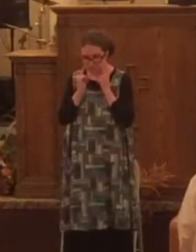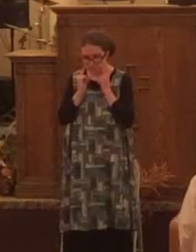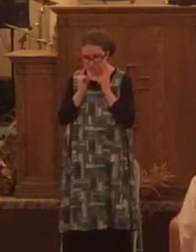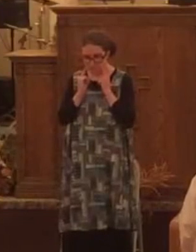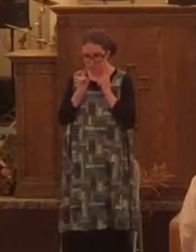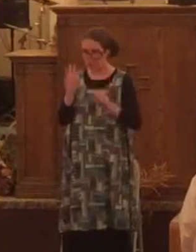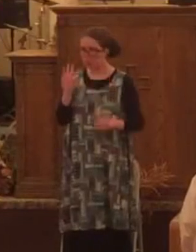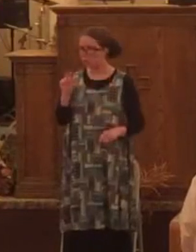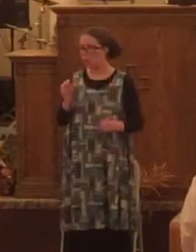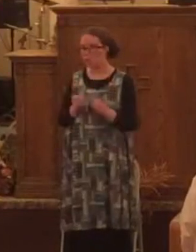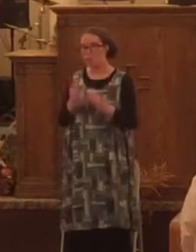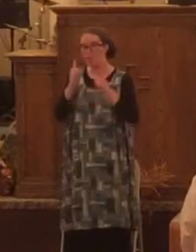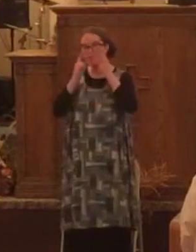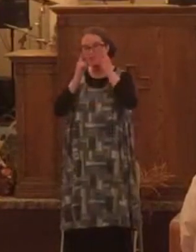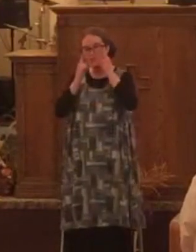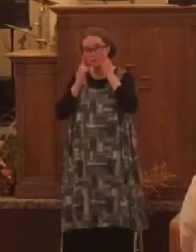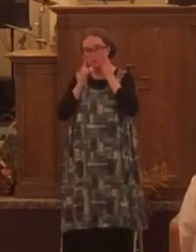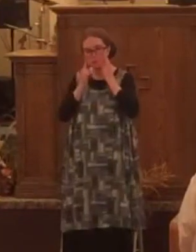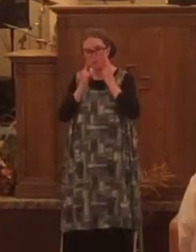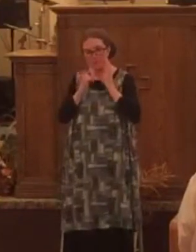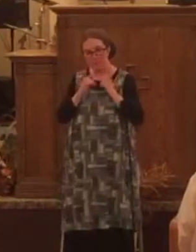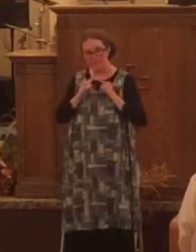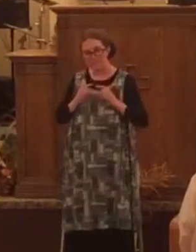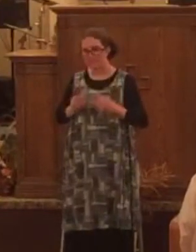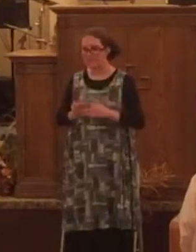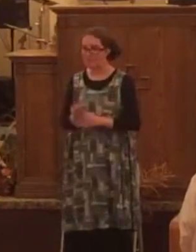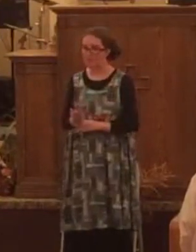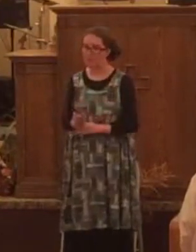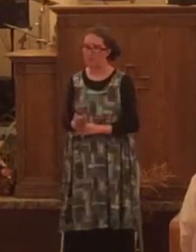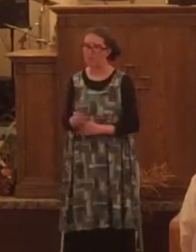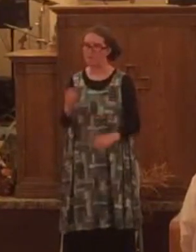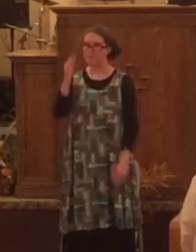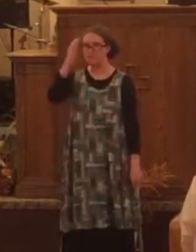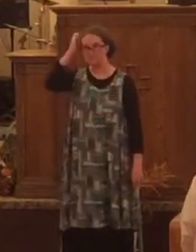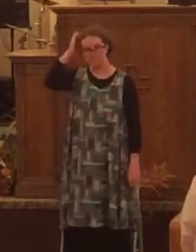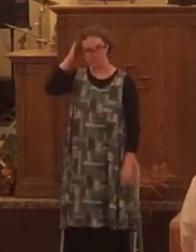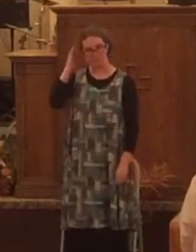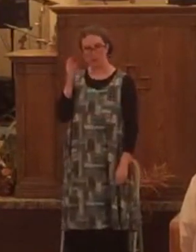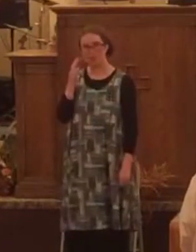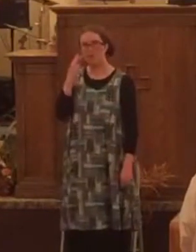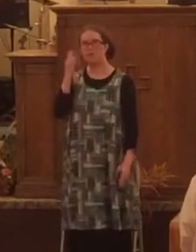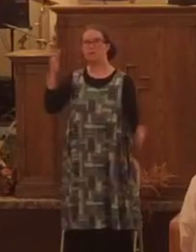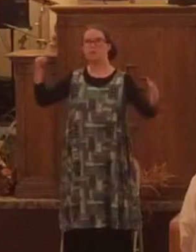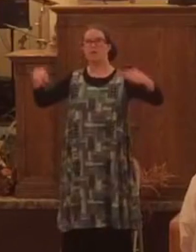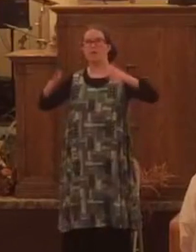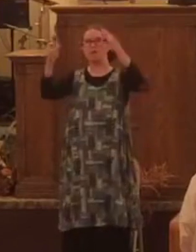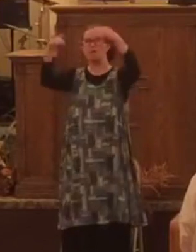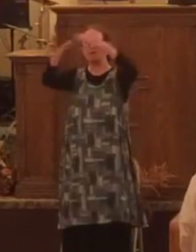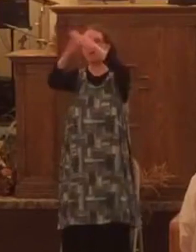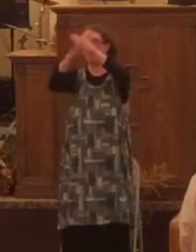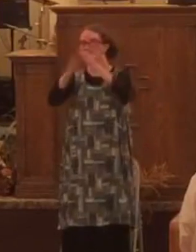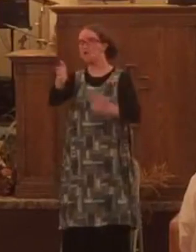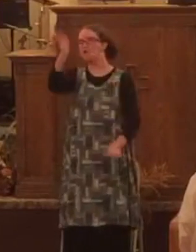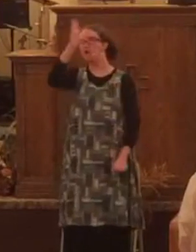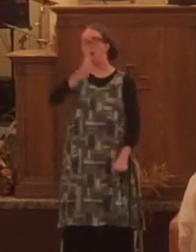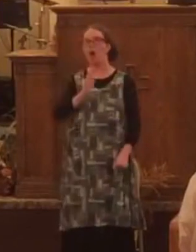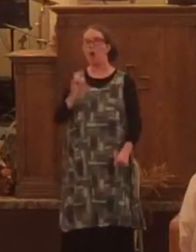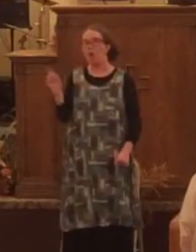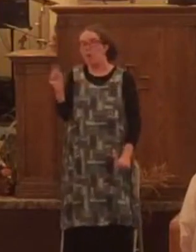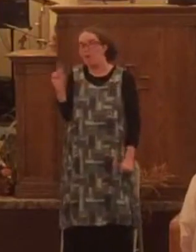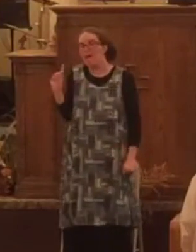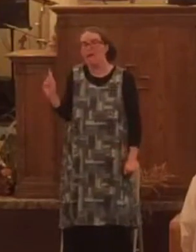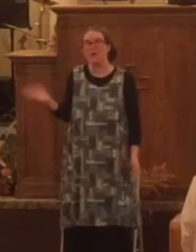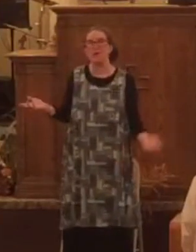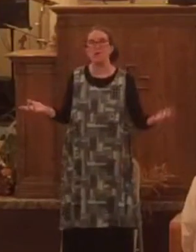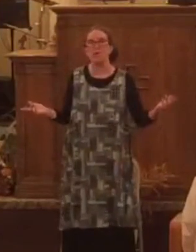until I had no more tears to weep. Yes, sir. Been there. Yes, sir. Looked up into the heavens, amen, saying, God, where are